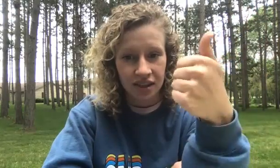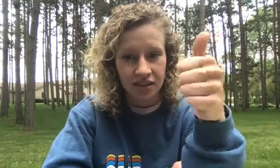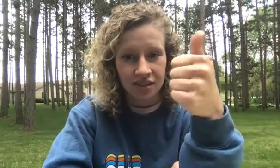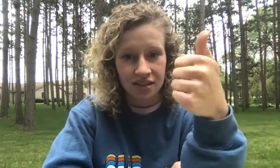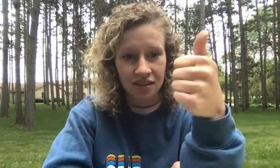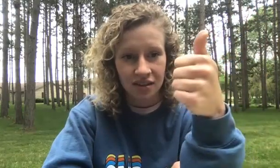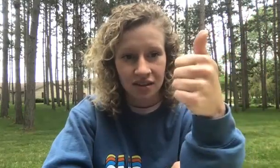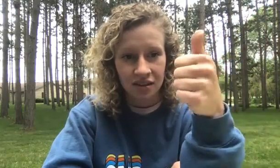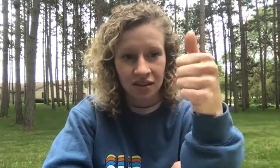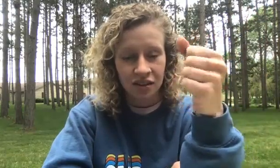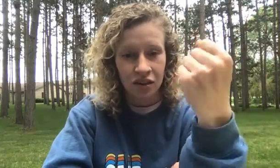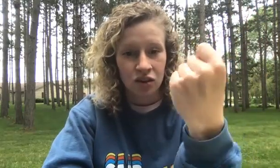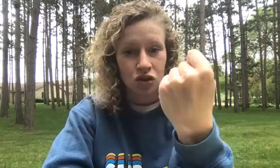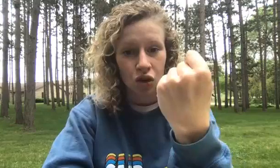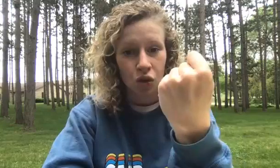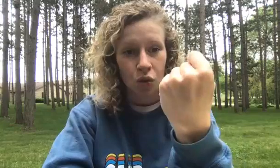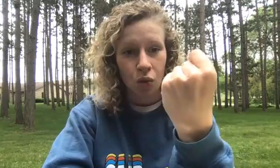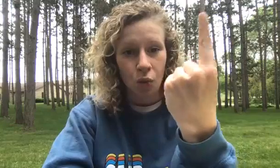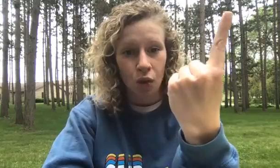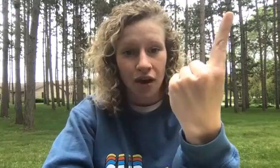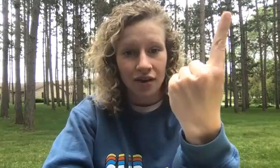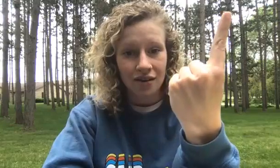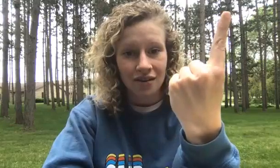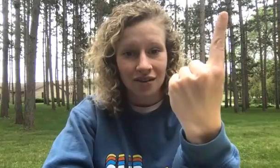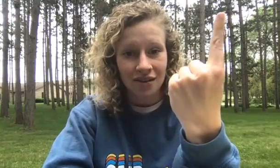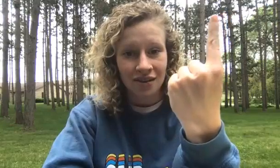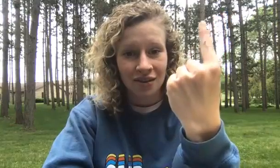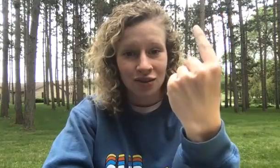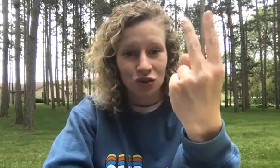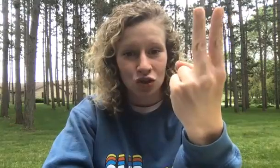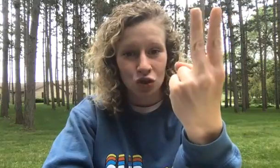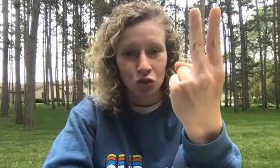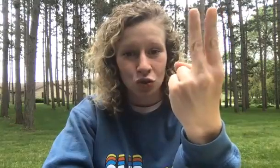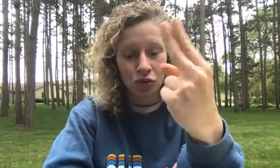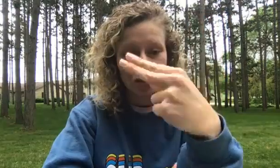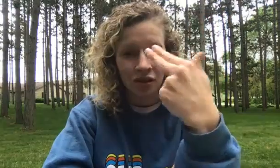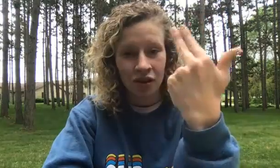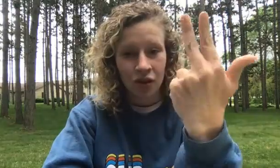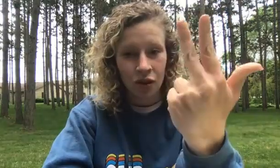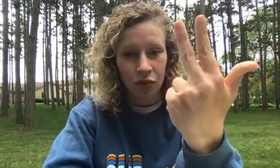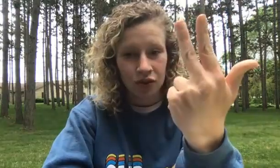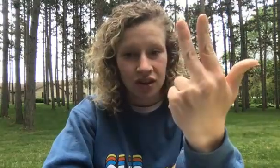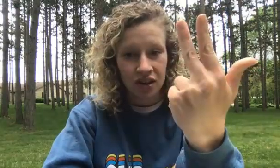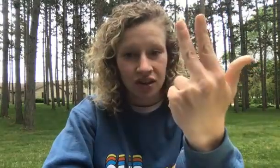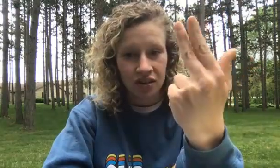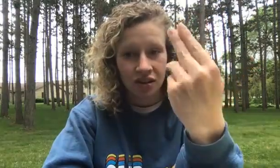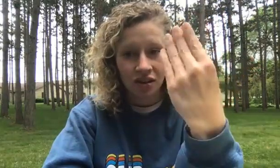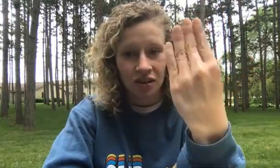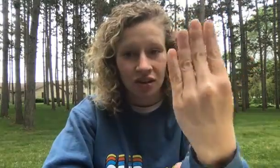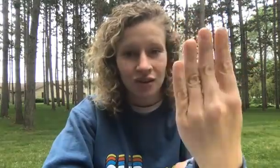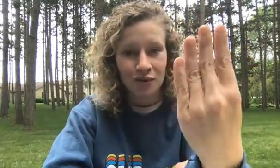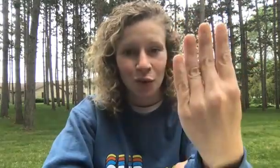this. So 1, 2, 3,